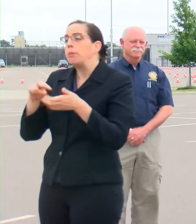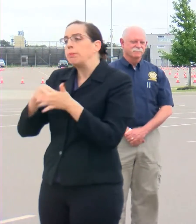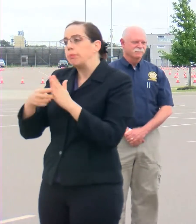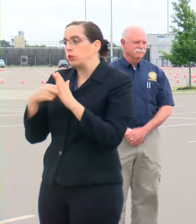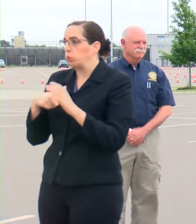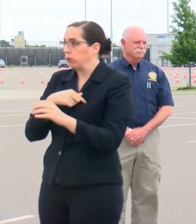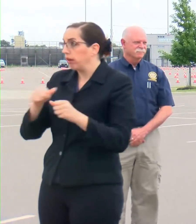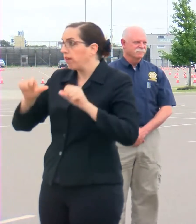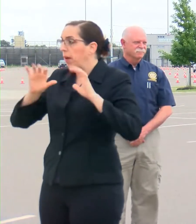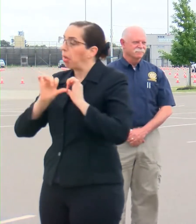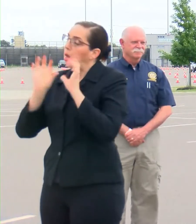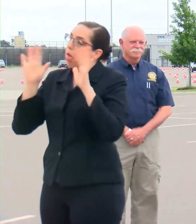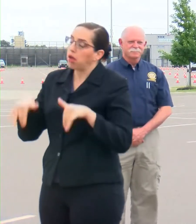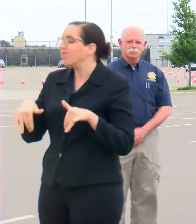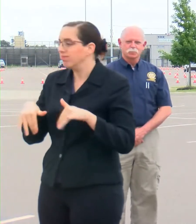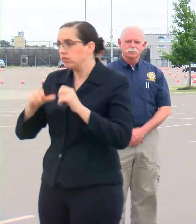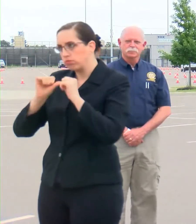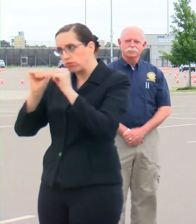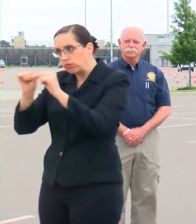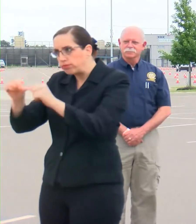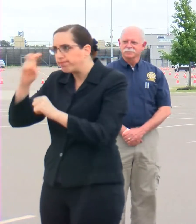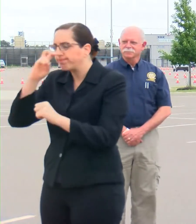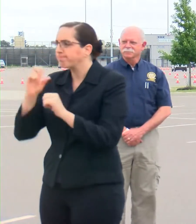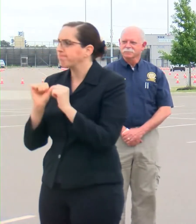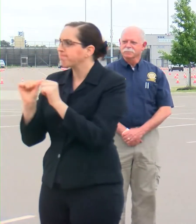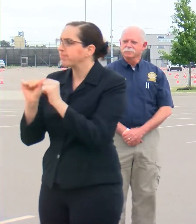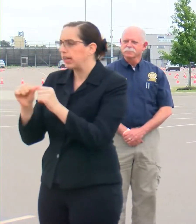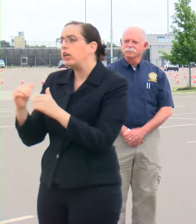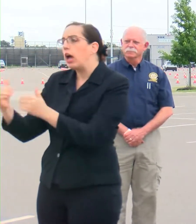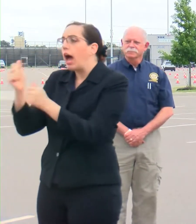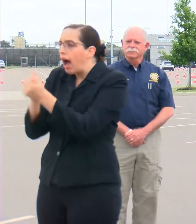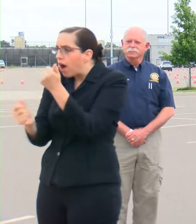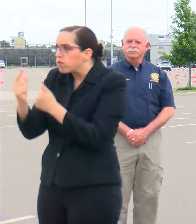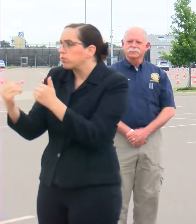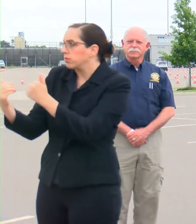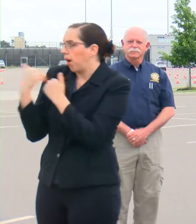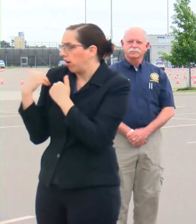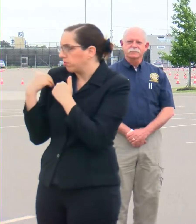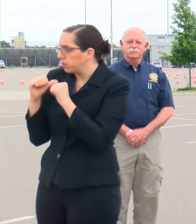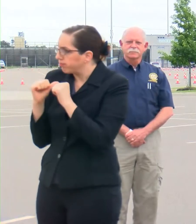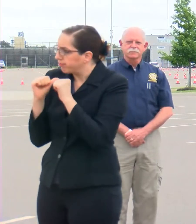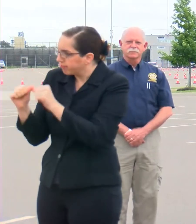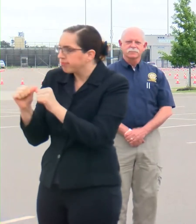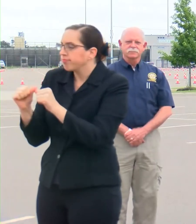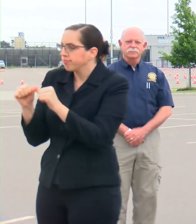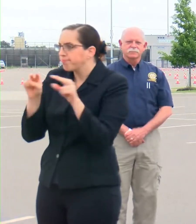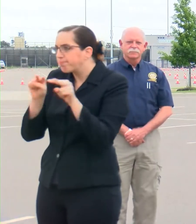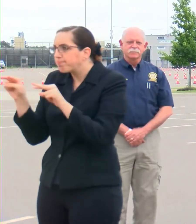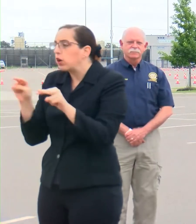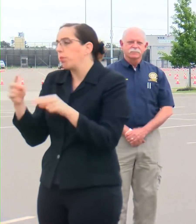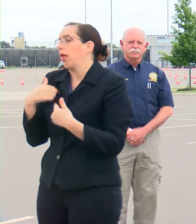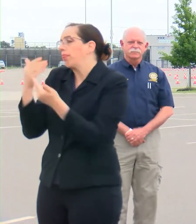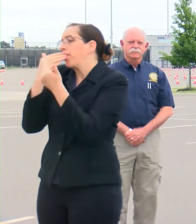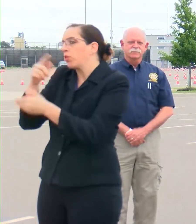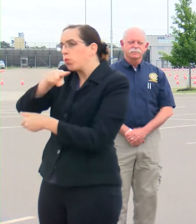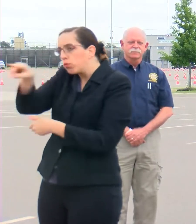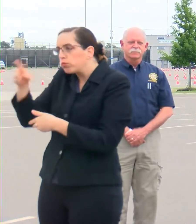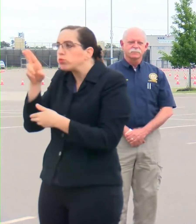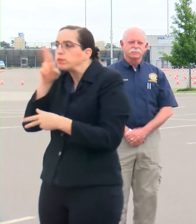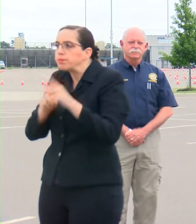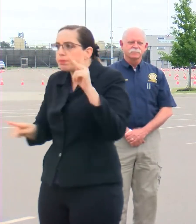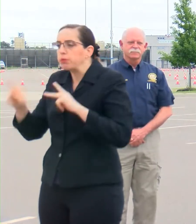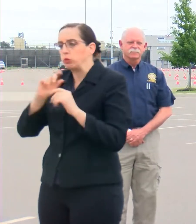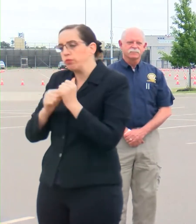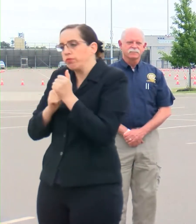it, and it's the responsibility of everyone. If everyone does their part, we will. But I do want to thank Houstonians for complying. What about